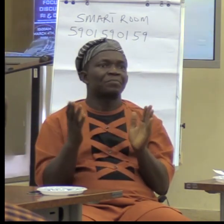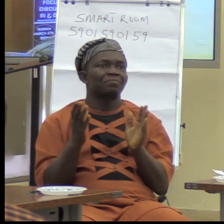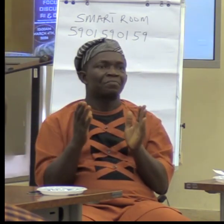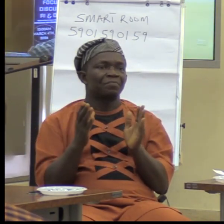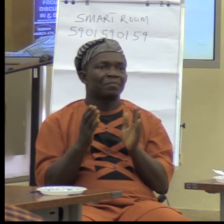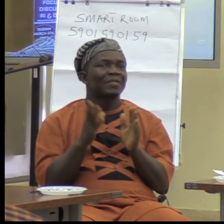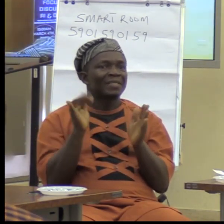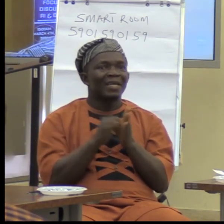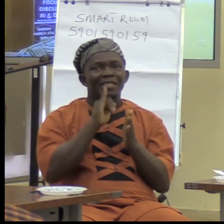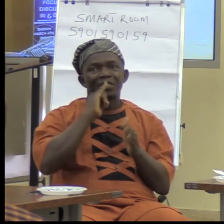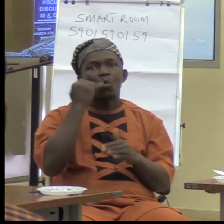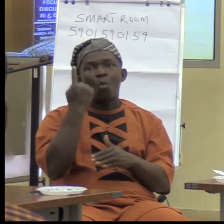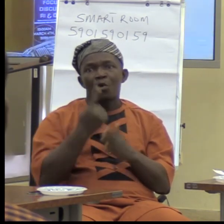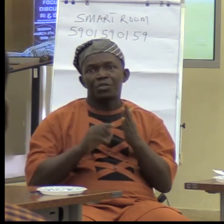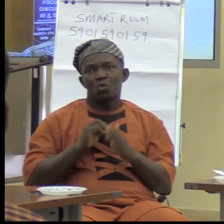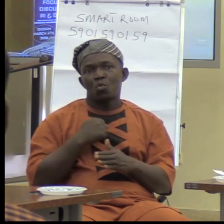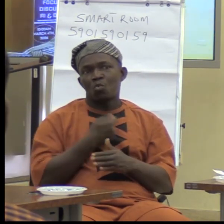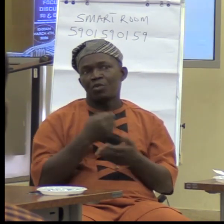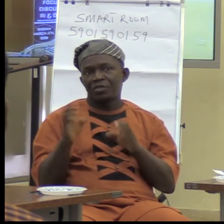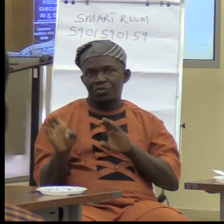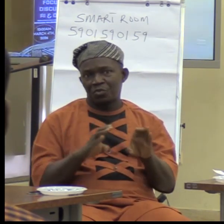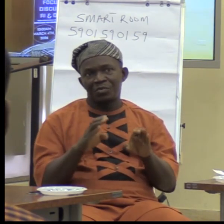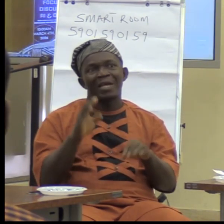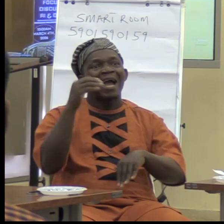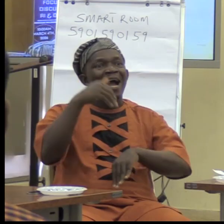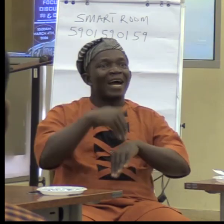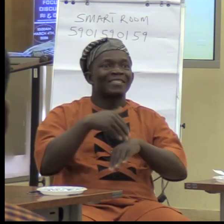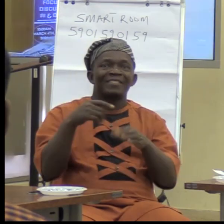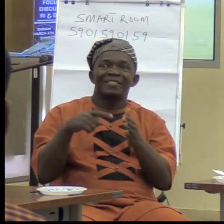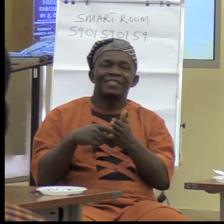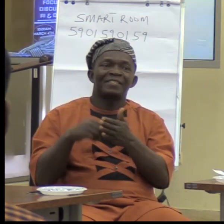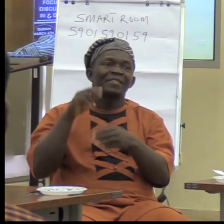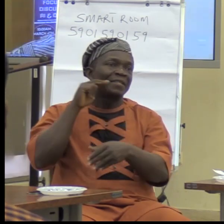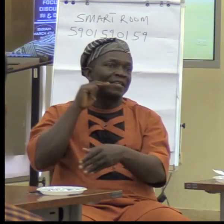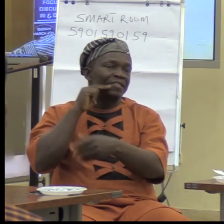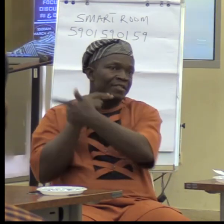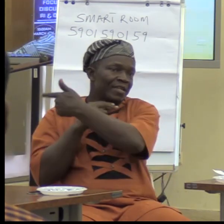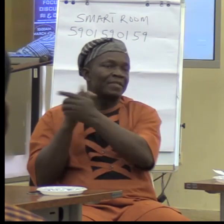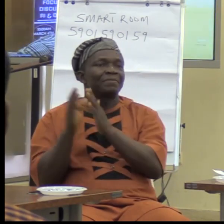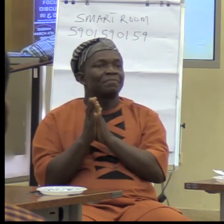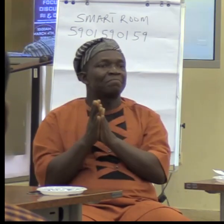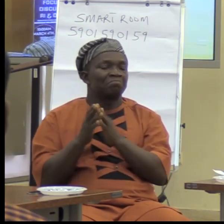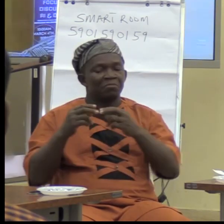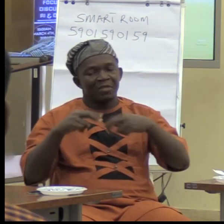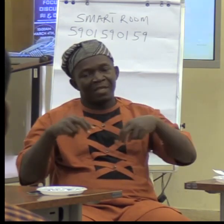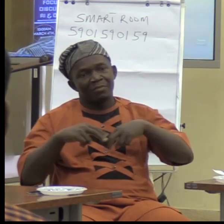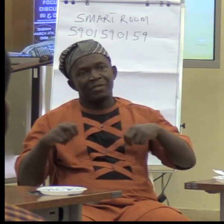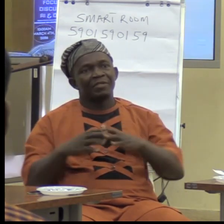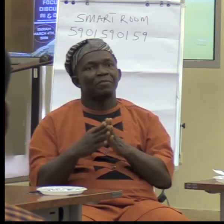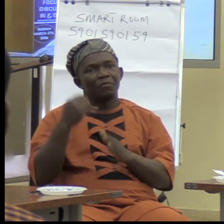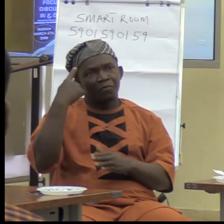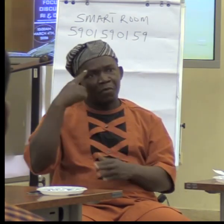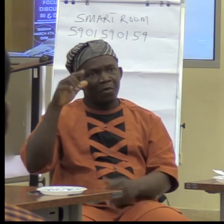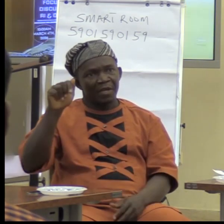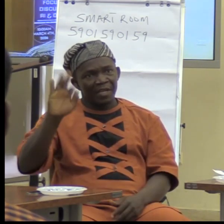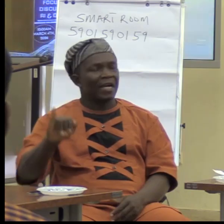basically what we do. We are the Nigeria lab is like a year and